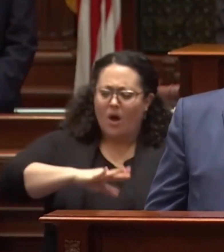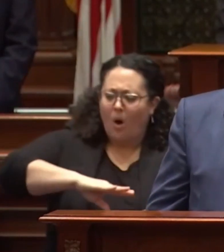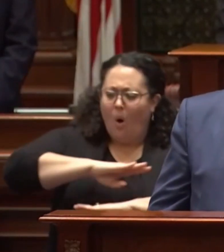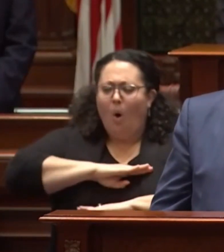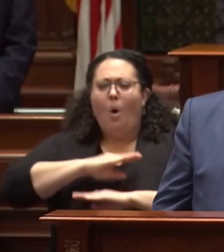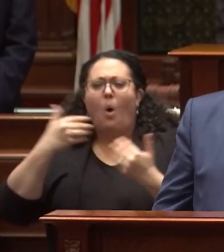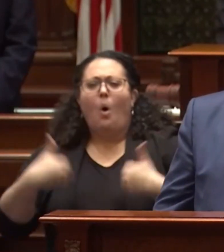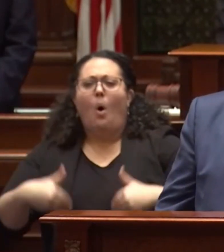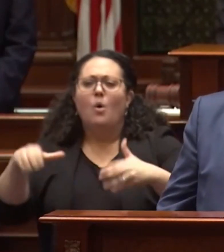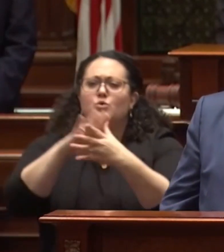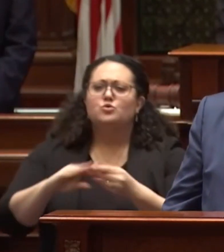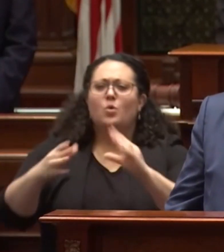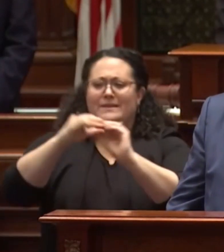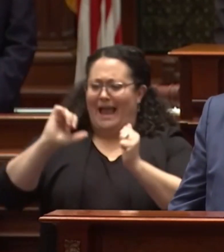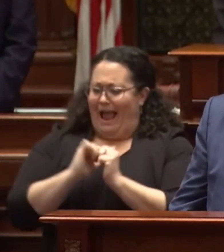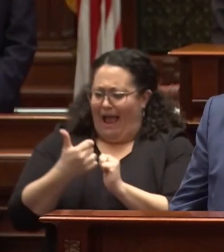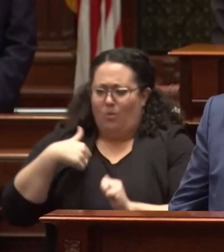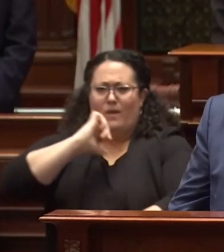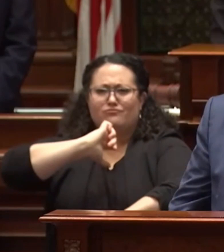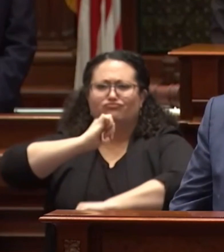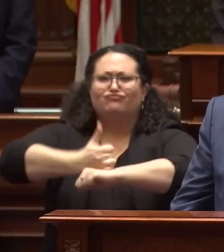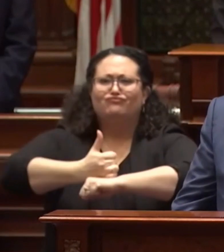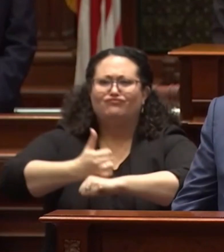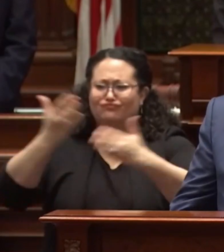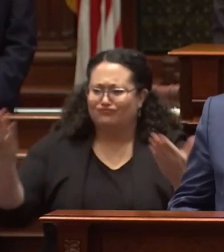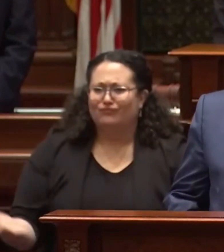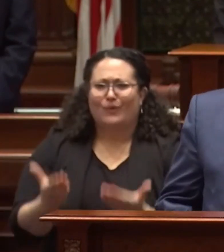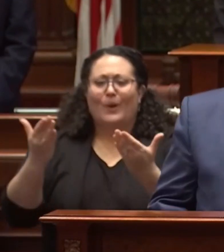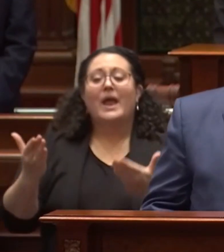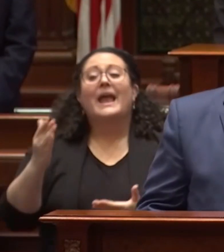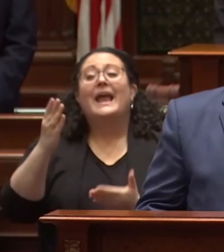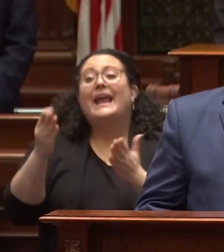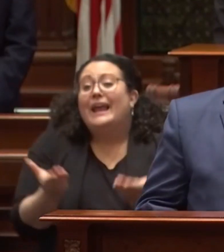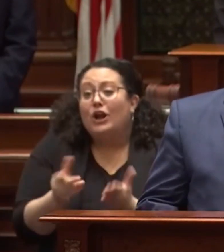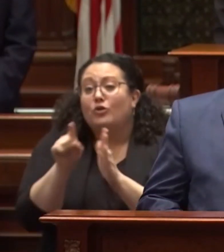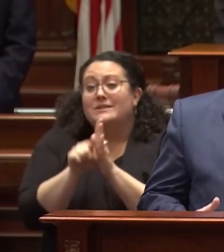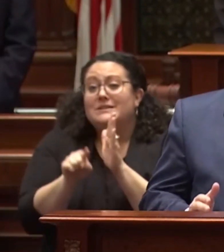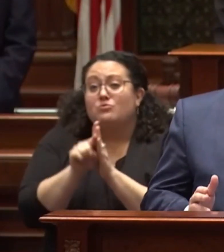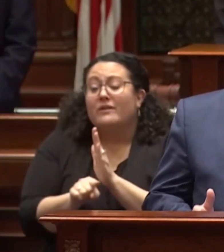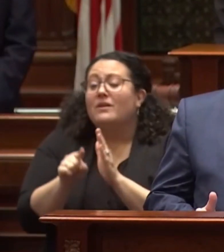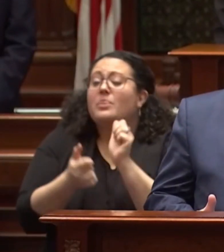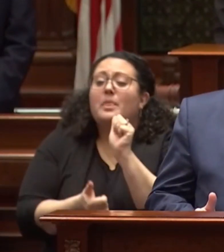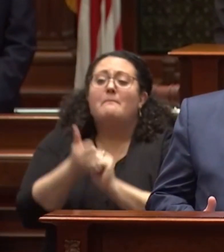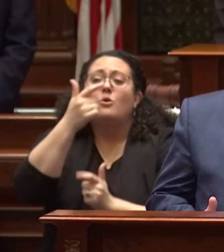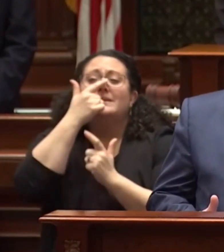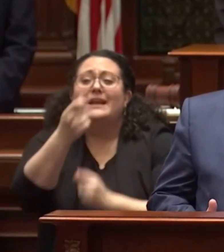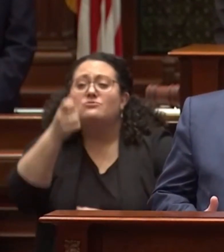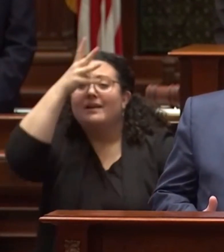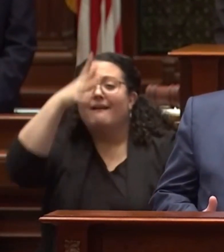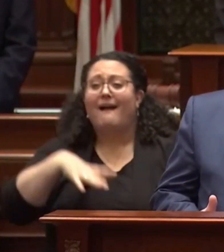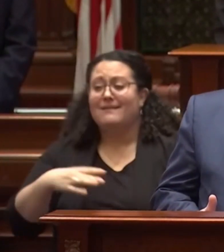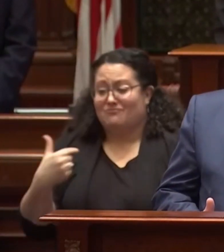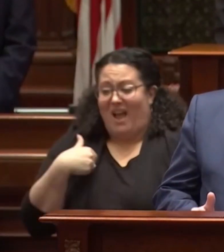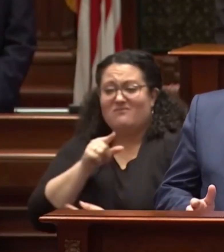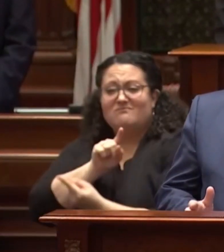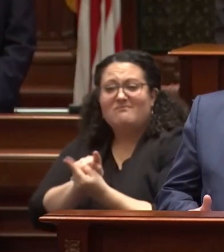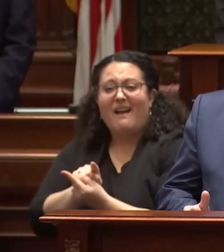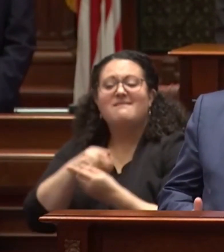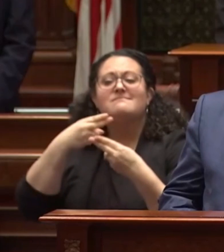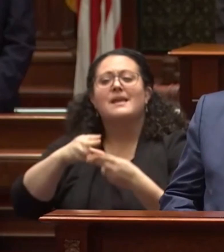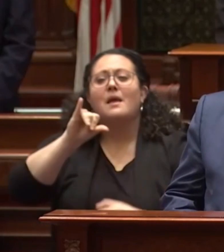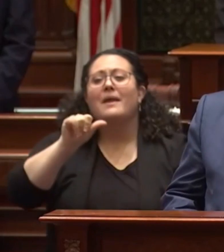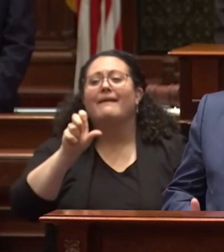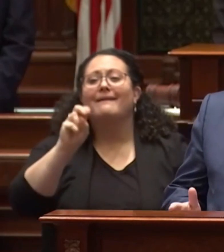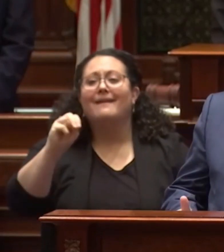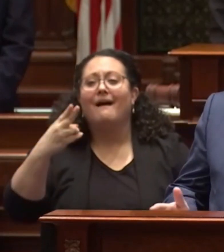how we came to be who we are. Here in Springfield, one of the most interesting guys I know is